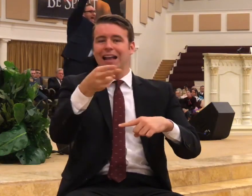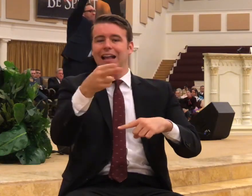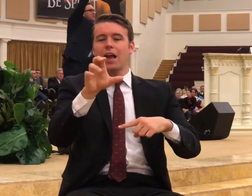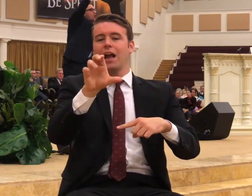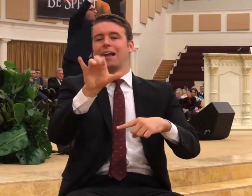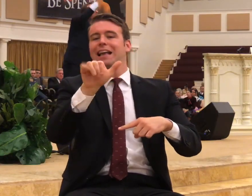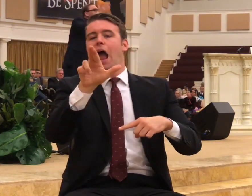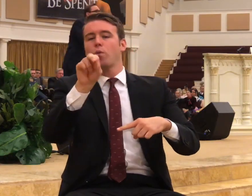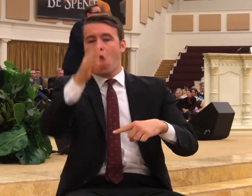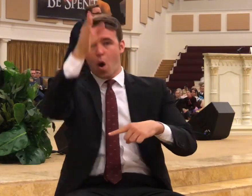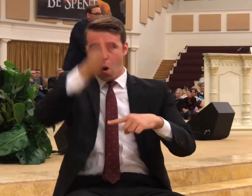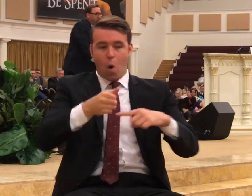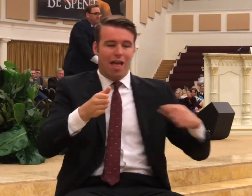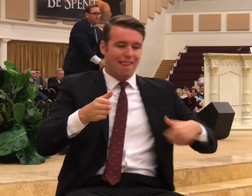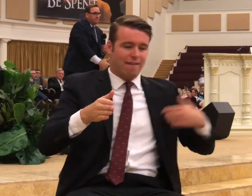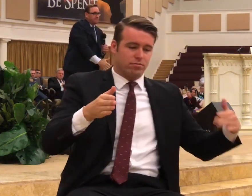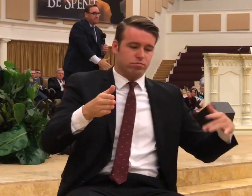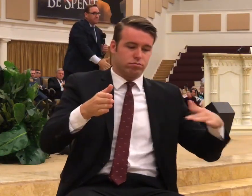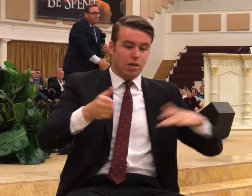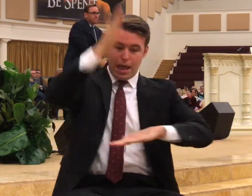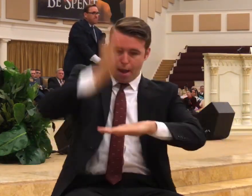things that happened over time.